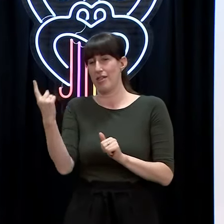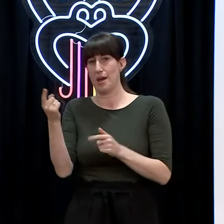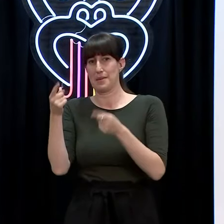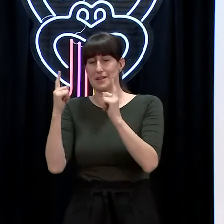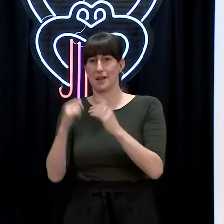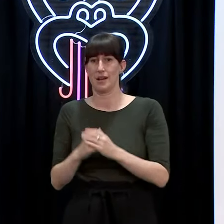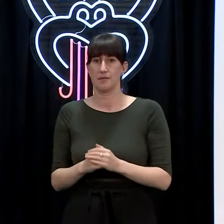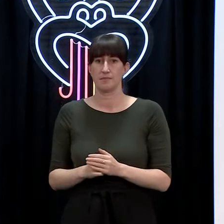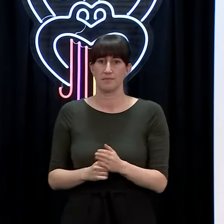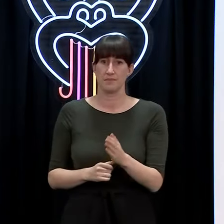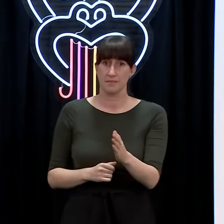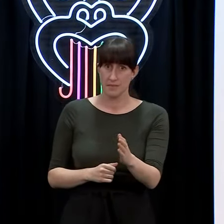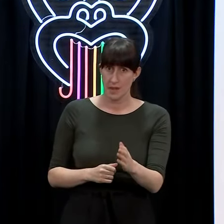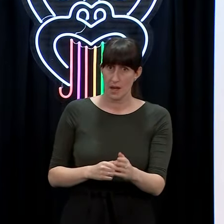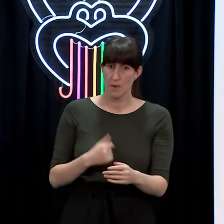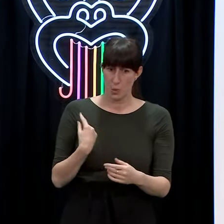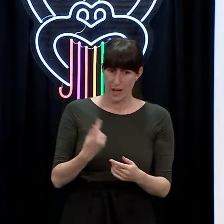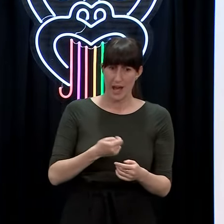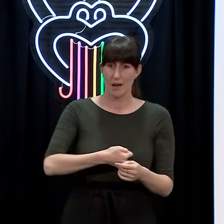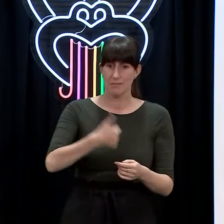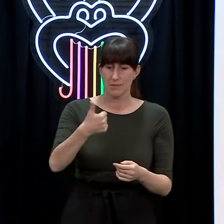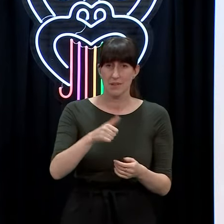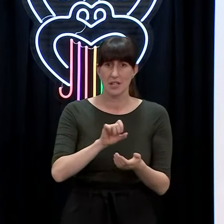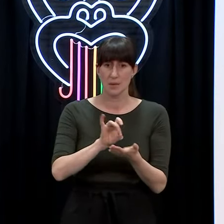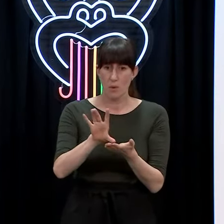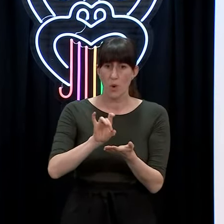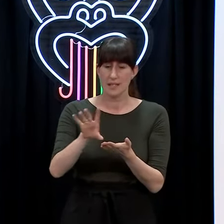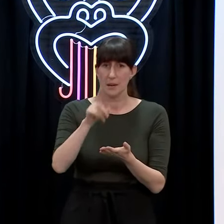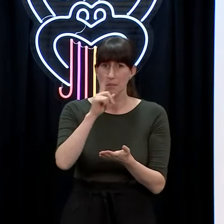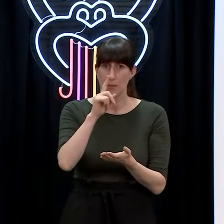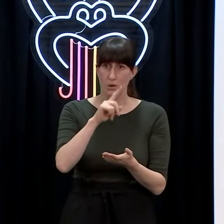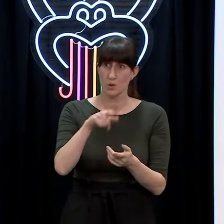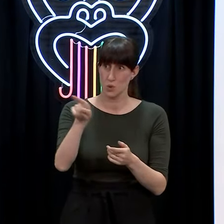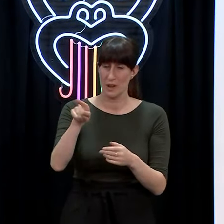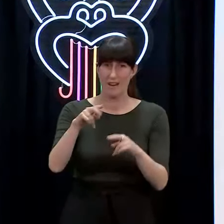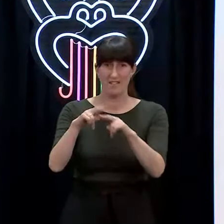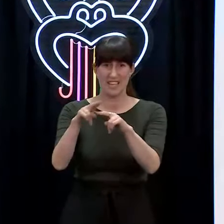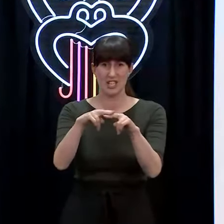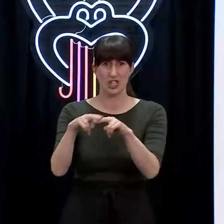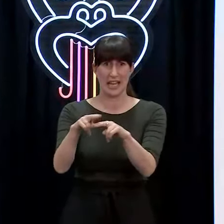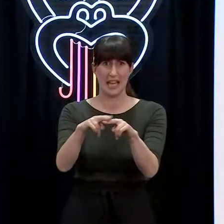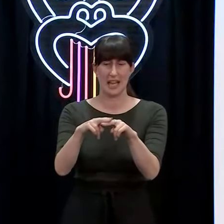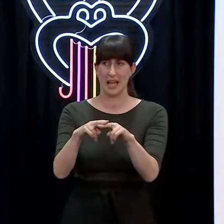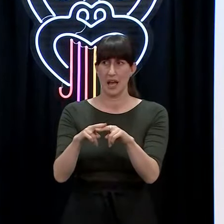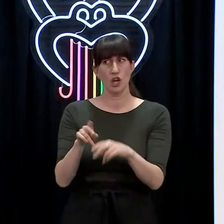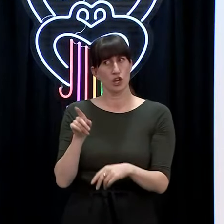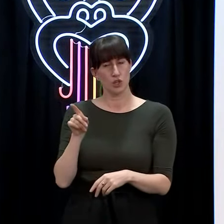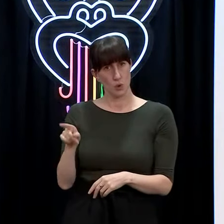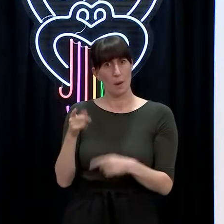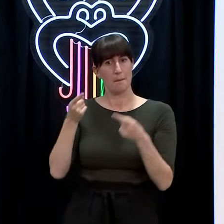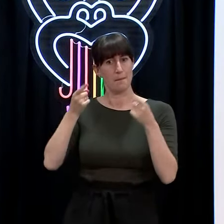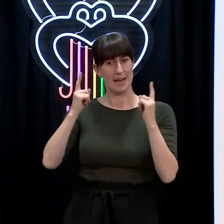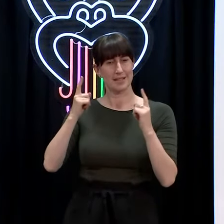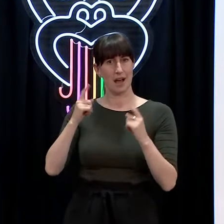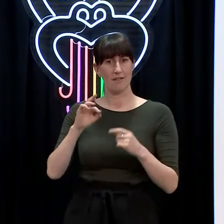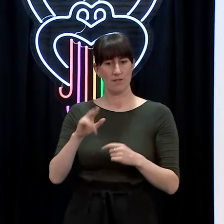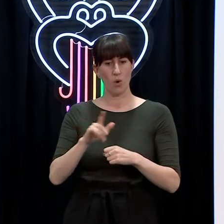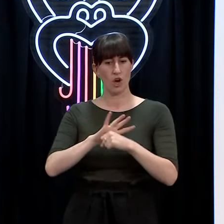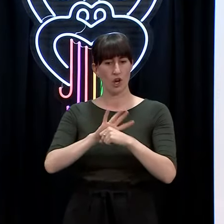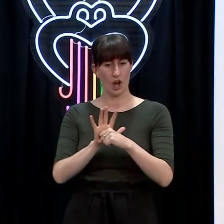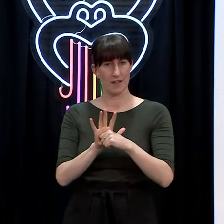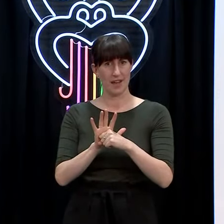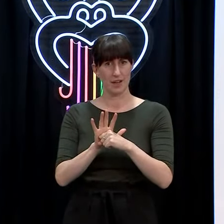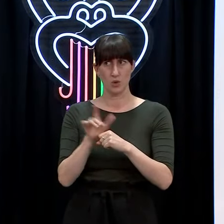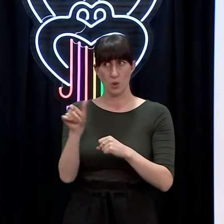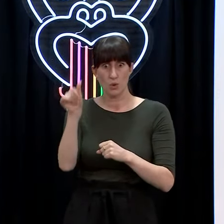knowing that we are deporting people back to Fiji, considering as the COVID-19 recovery minister, you yourself knows how difficult it is